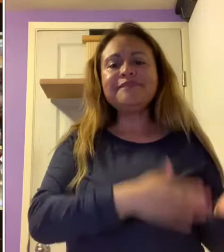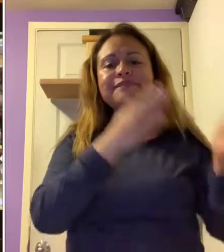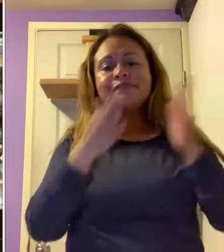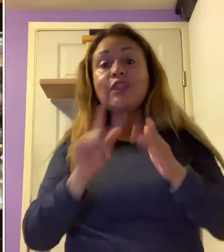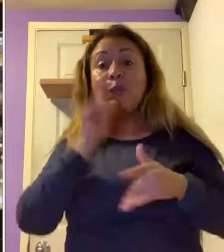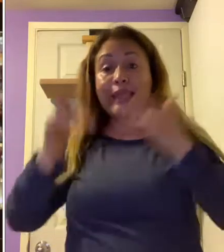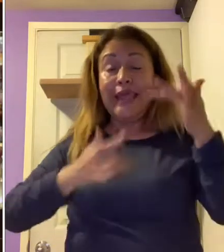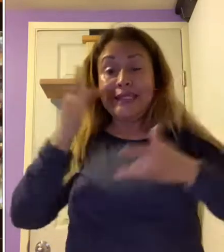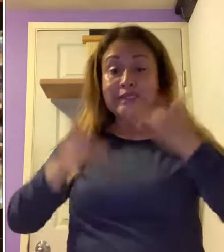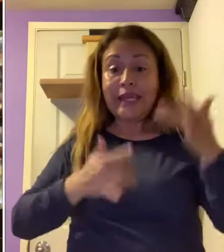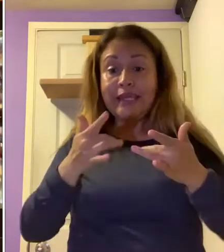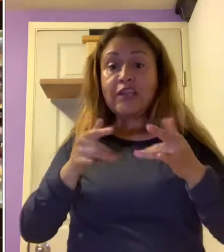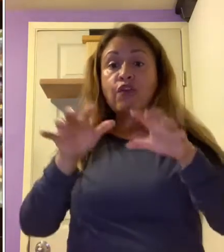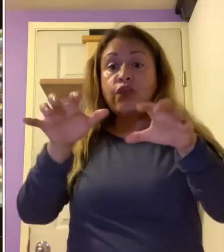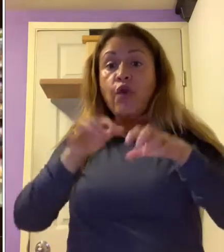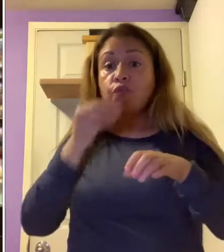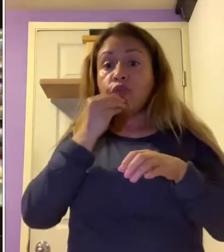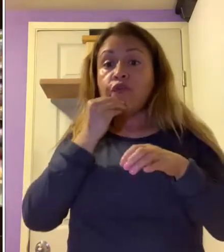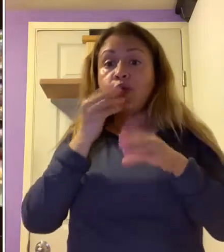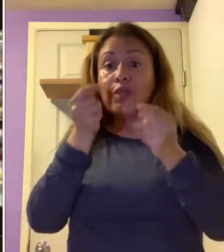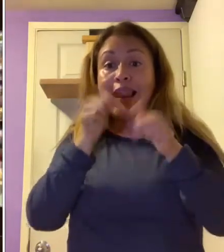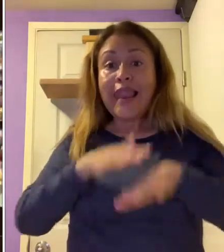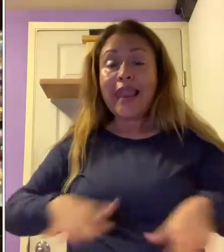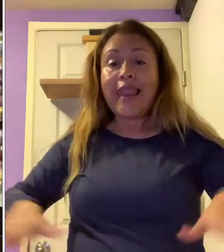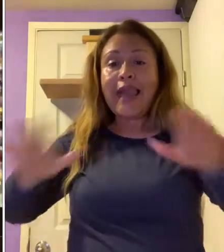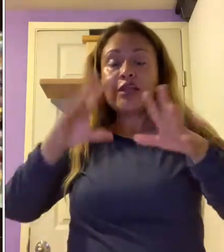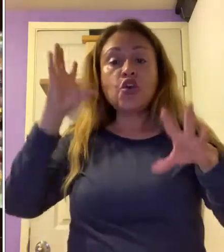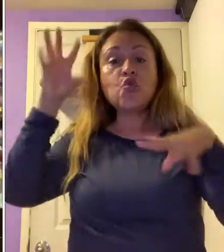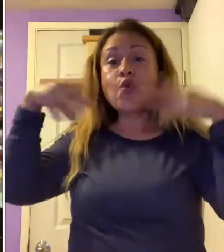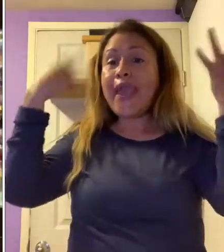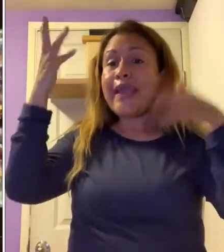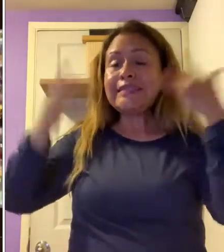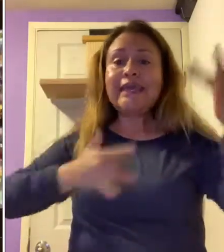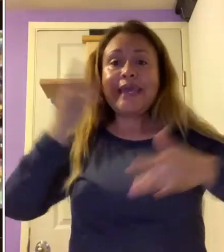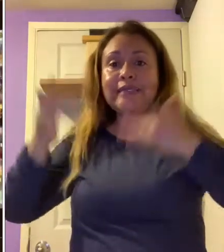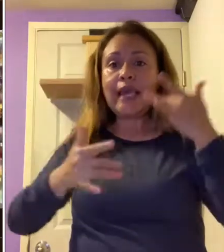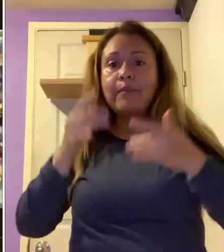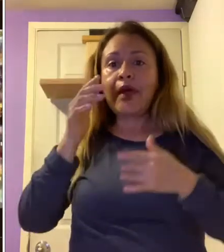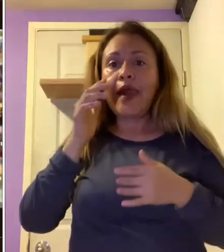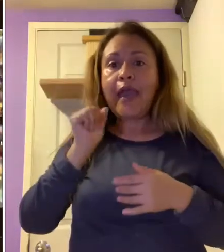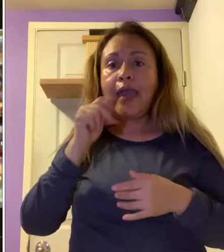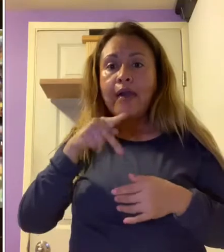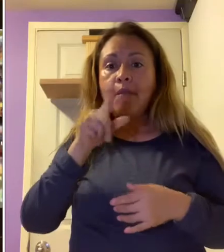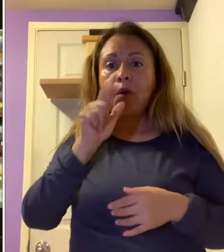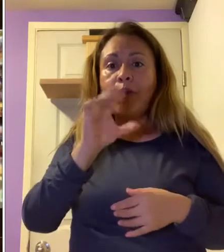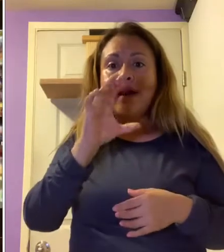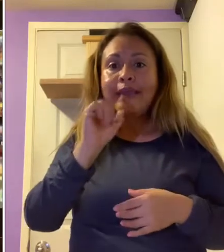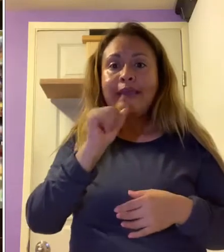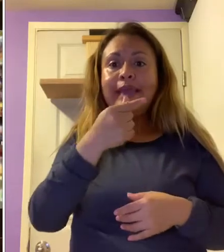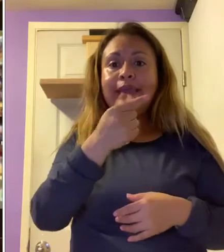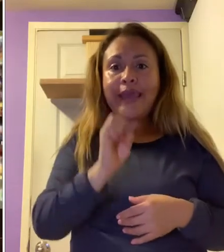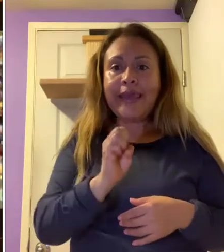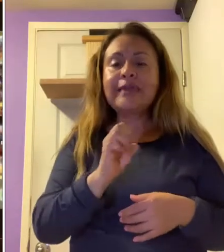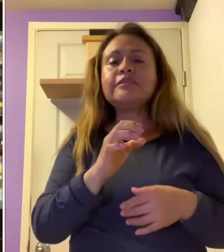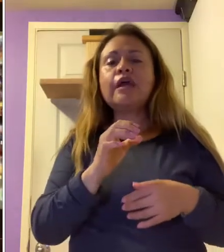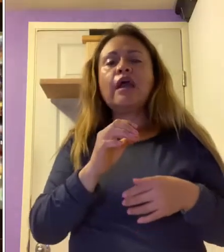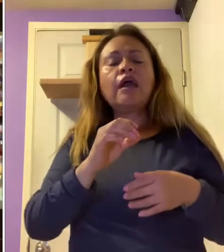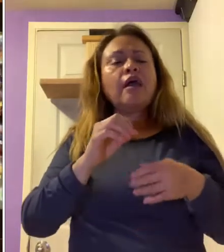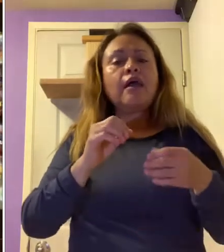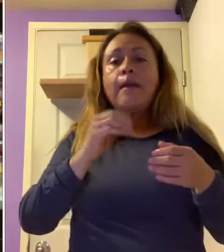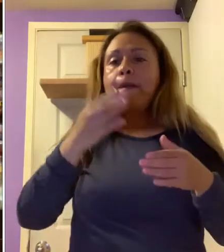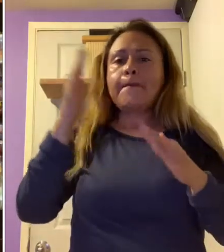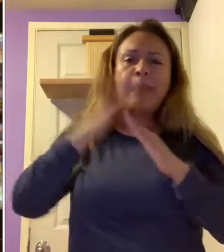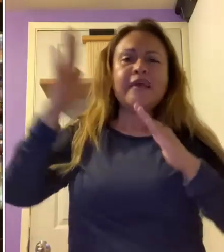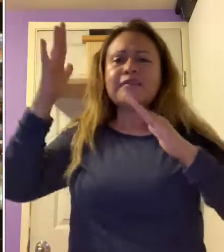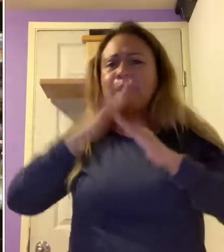Now we start getting pretty exciting, especially considering this is frozen food land. Actually, crazy exciting. Applegate. Applegate crushes